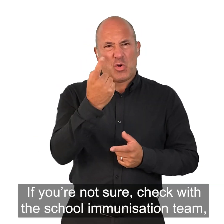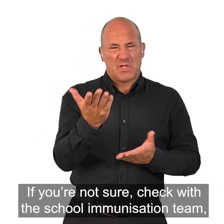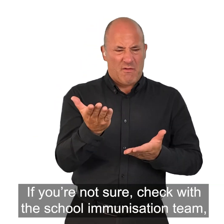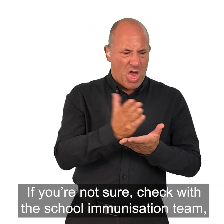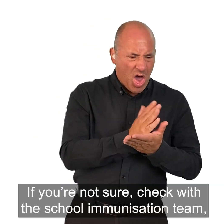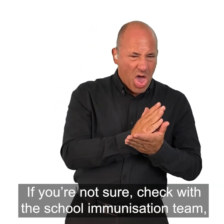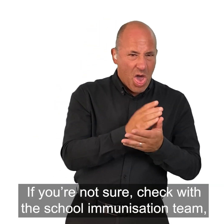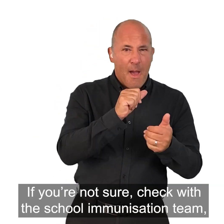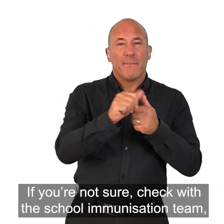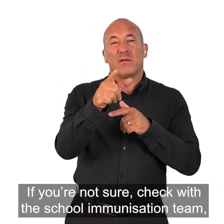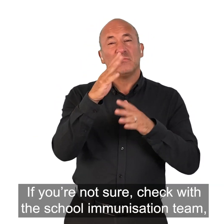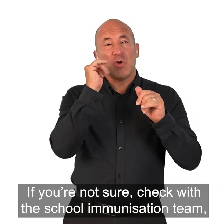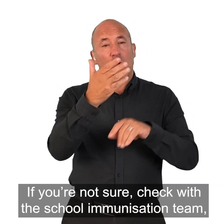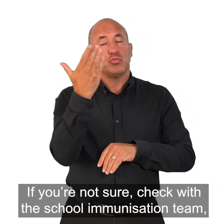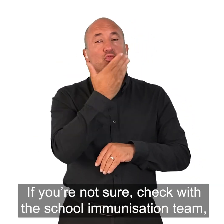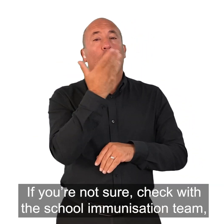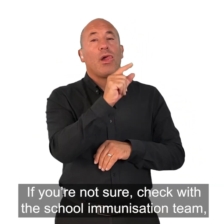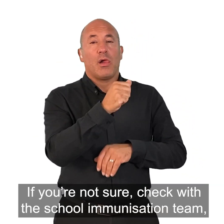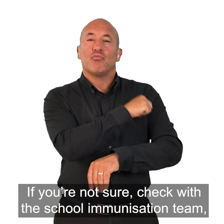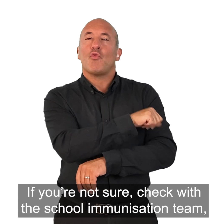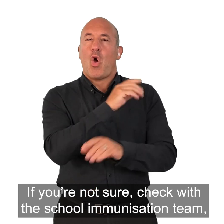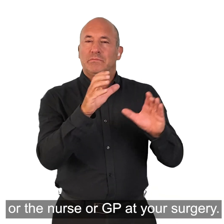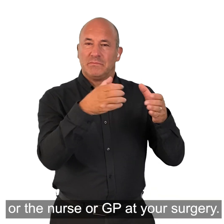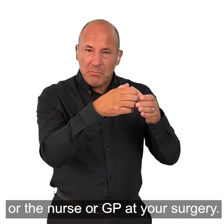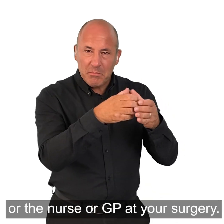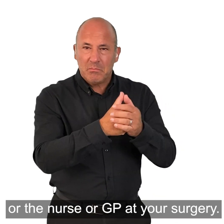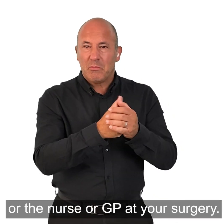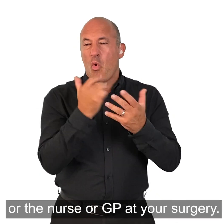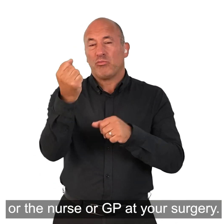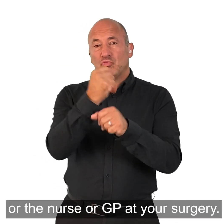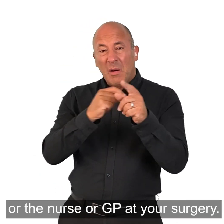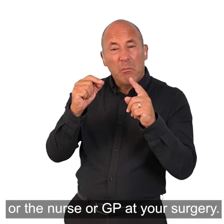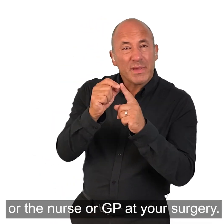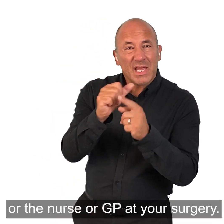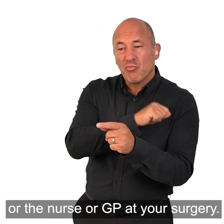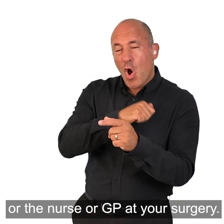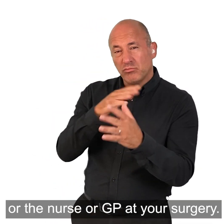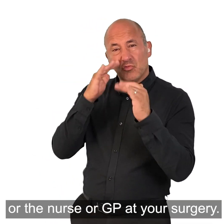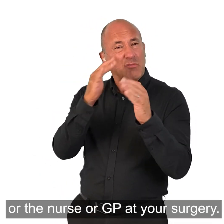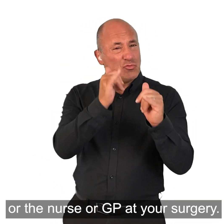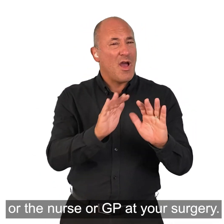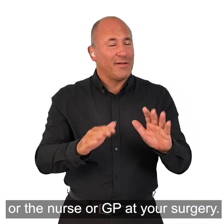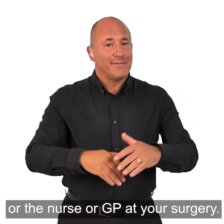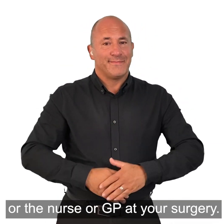If you're not sure, check with the school immunisation team or the nurse or GP at your surgery.